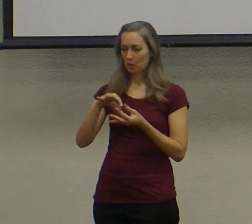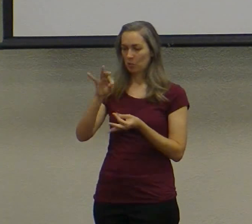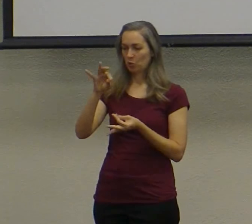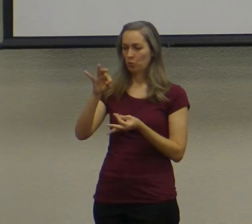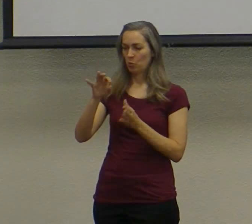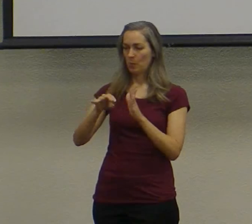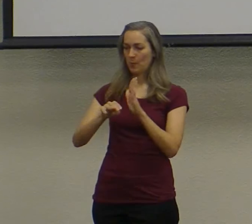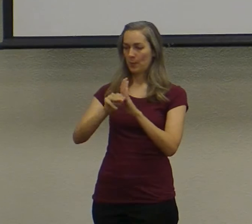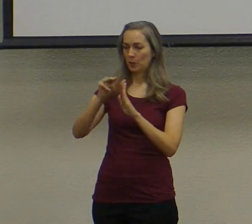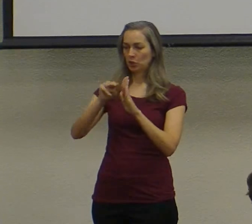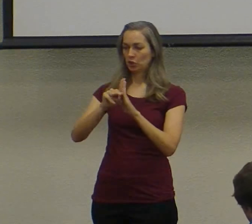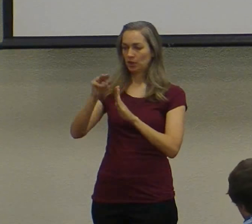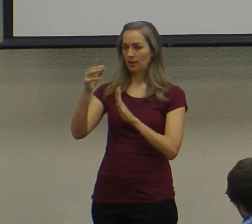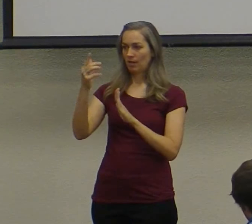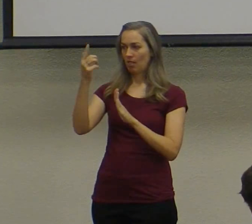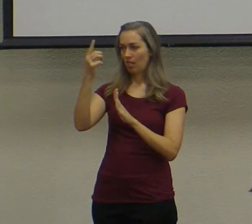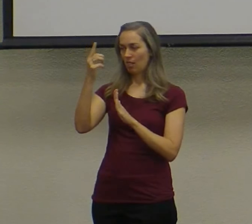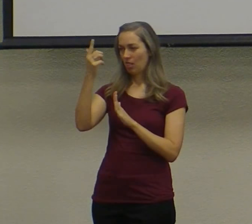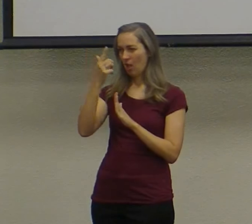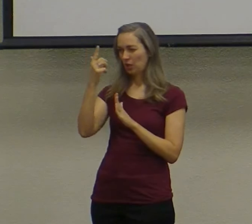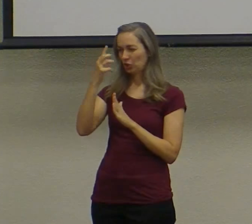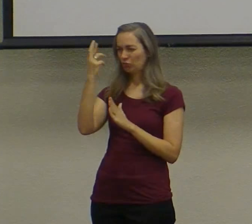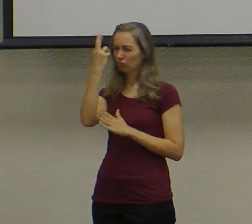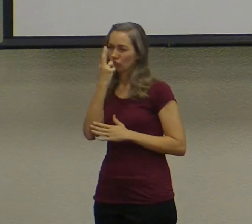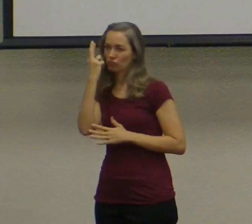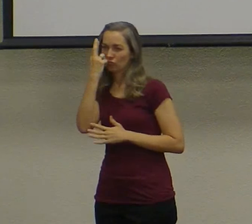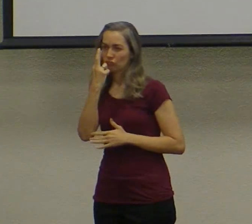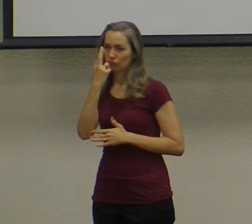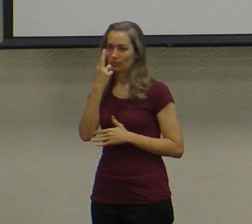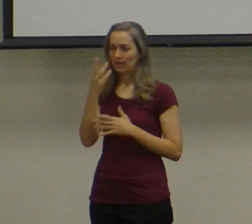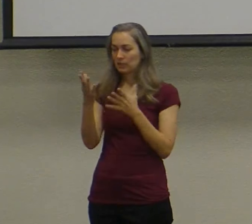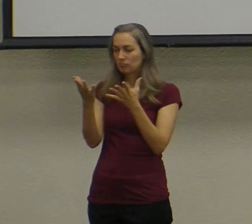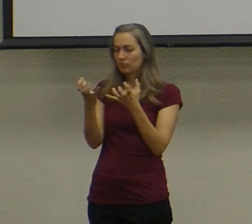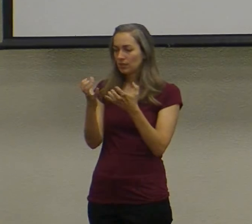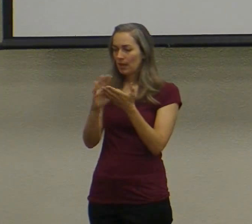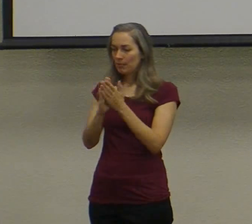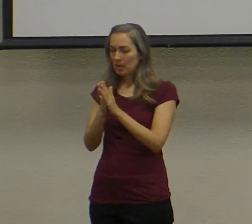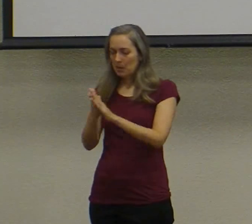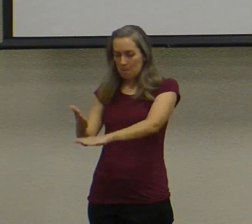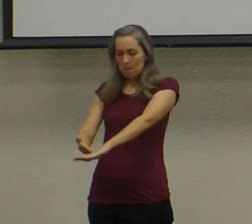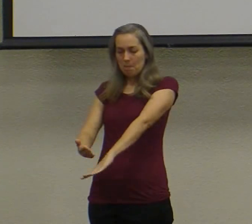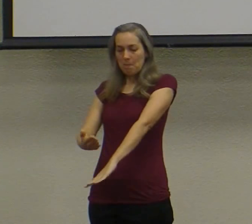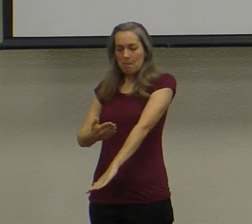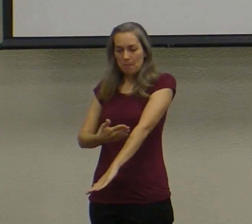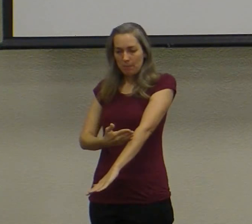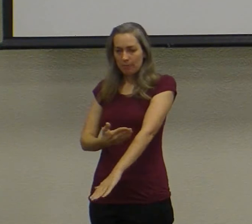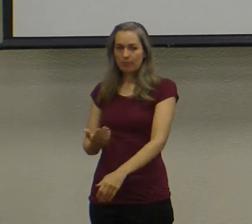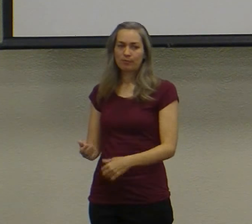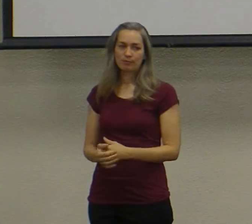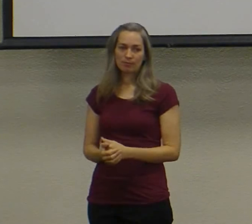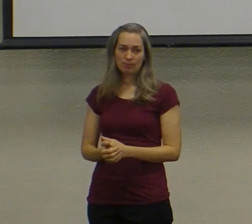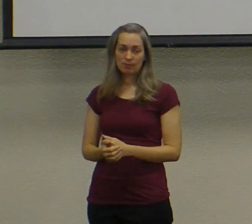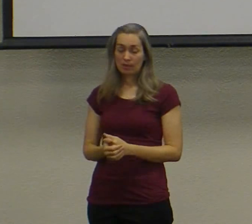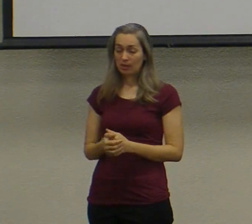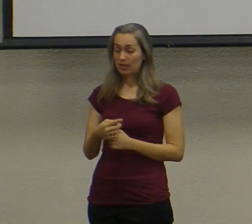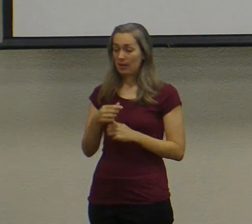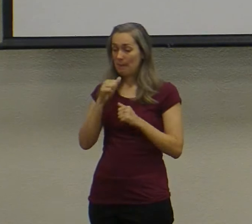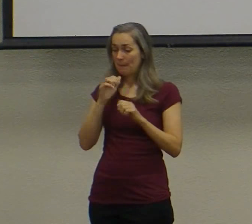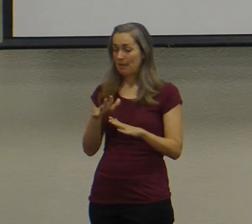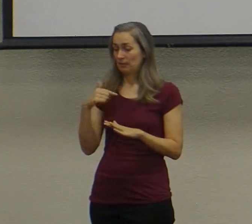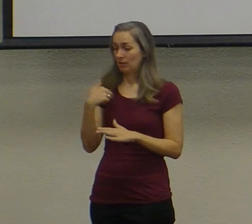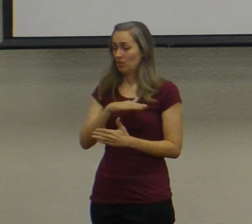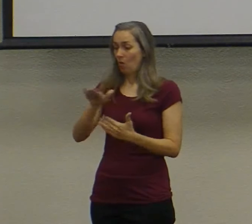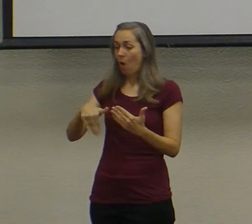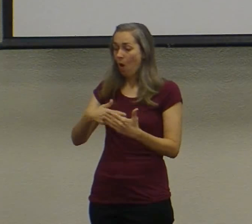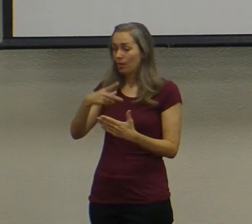maturity, logical reasoning, and a desire to get better. Michael blessed us all summer with wise,